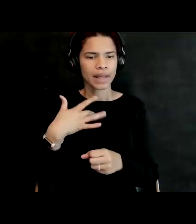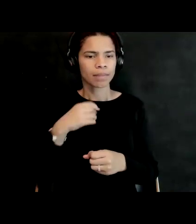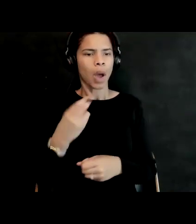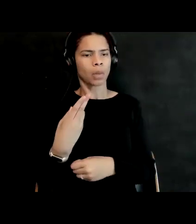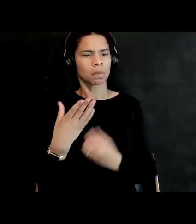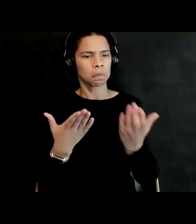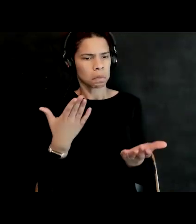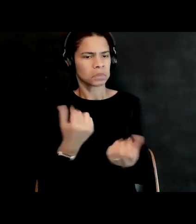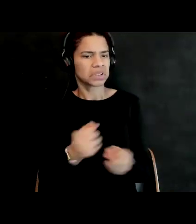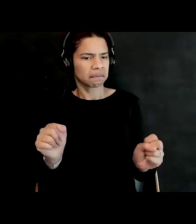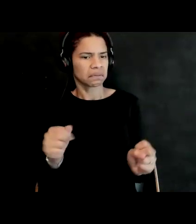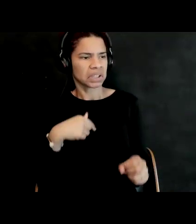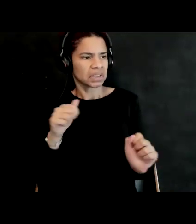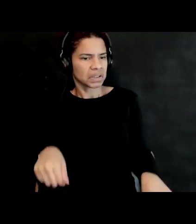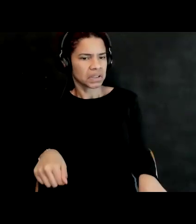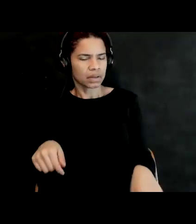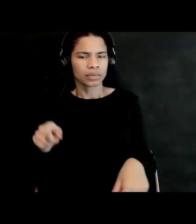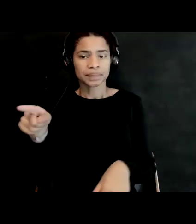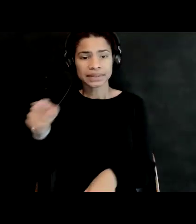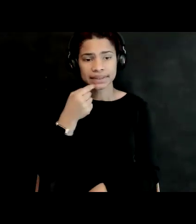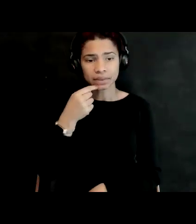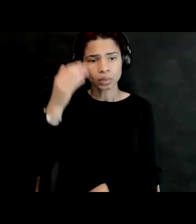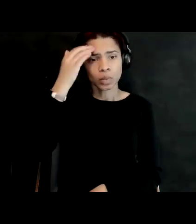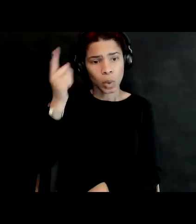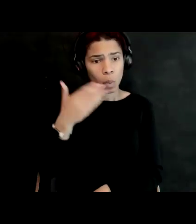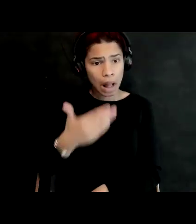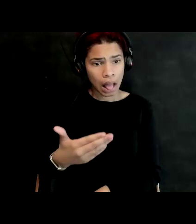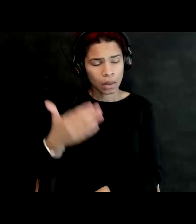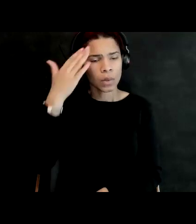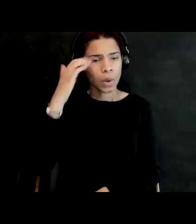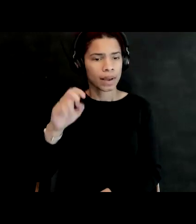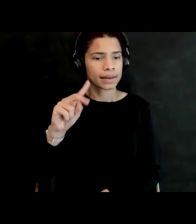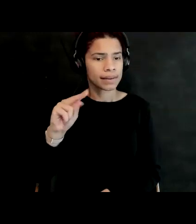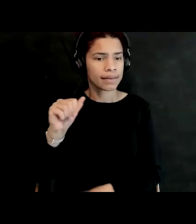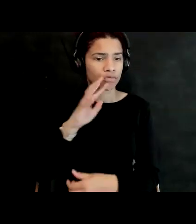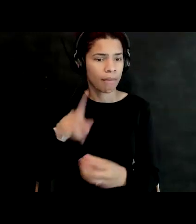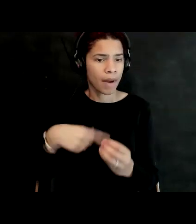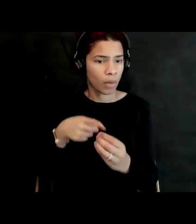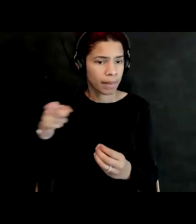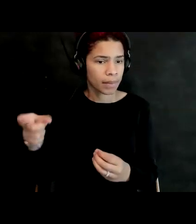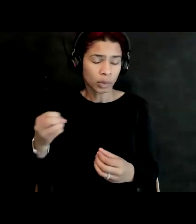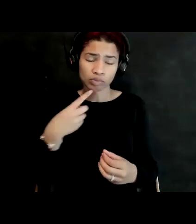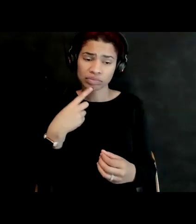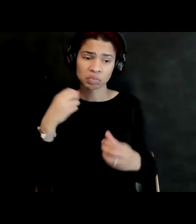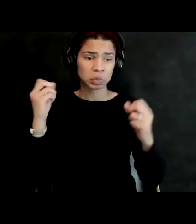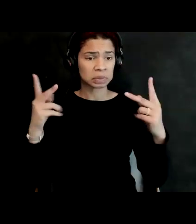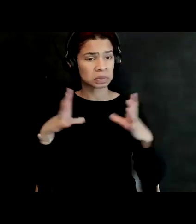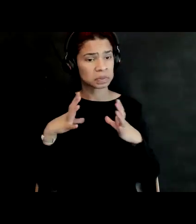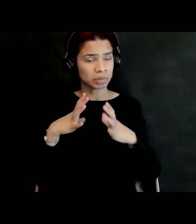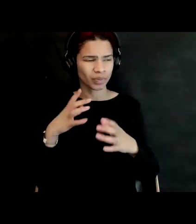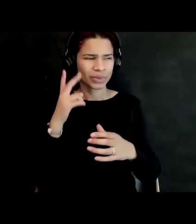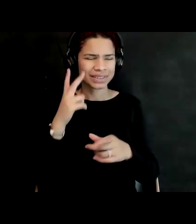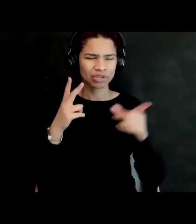knows her well. She knows that Edna's been talking about him. She says, all right, she makes a decision, and you can see her make that decision. So